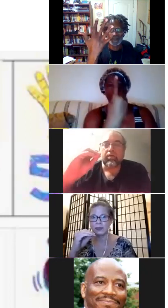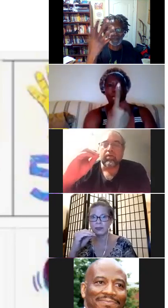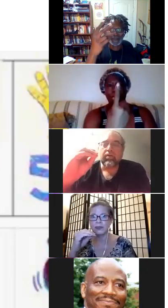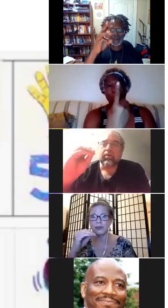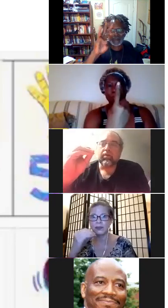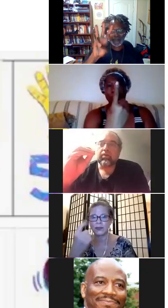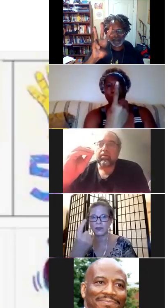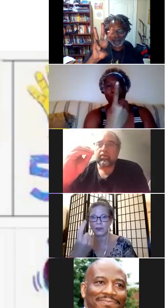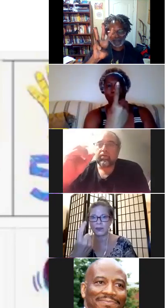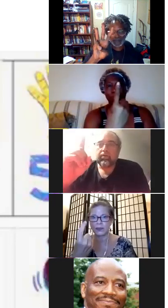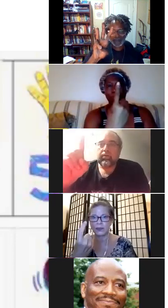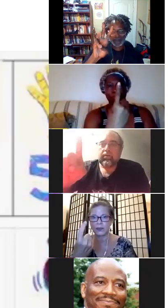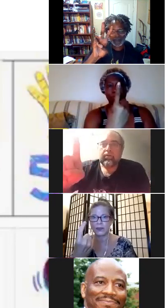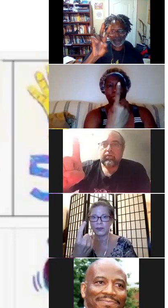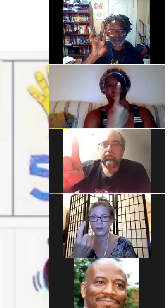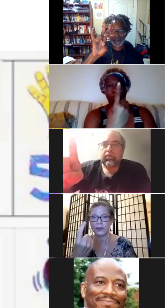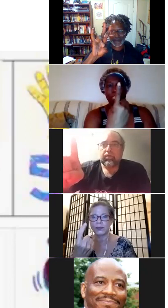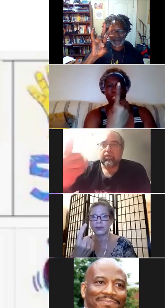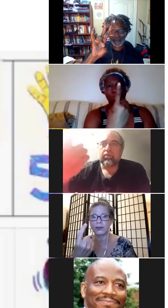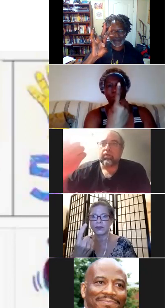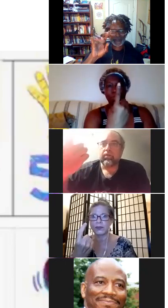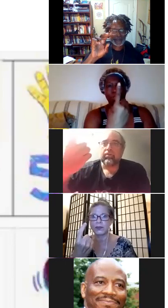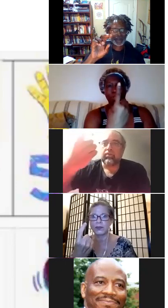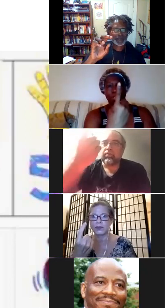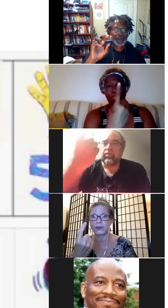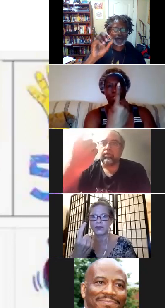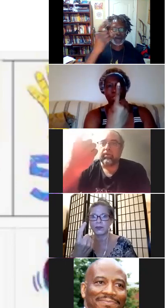facing you, 1. No, facing you.